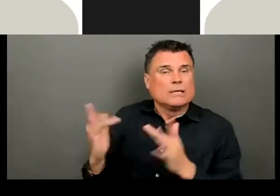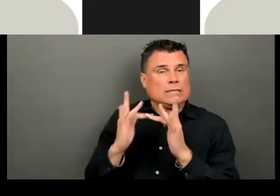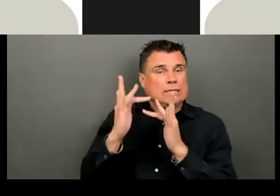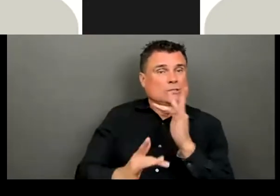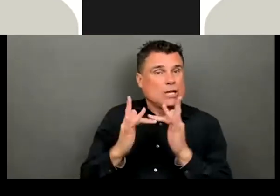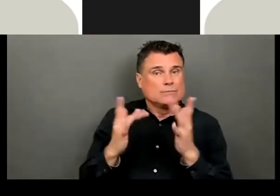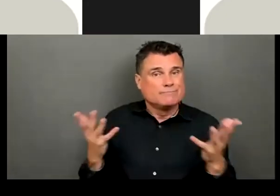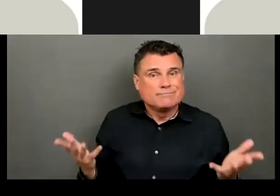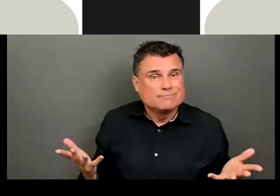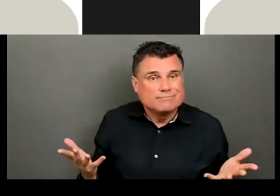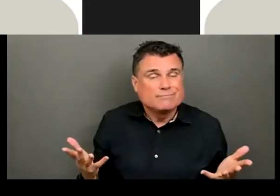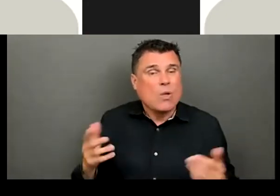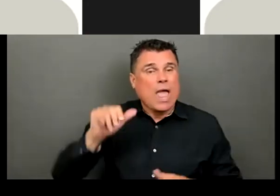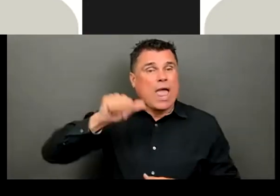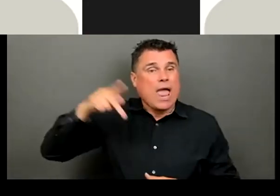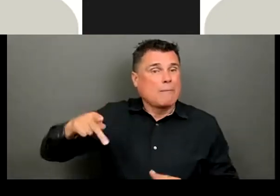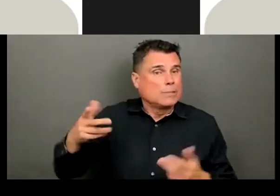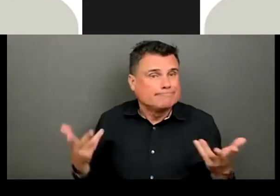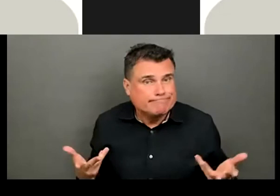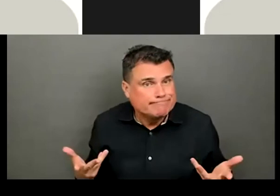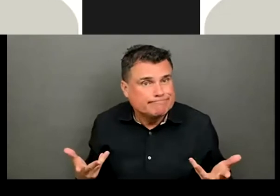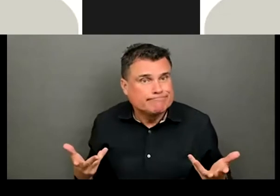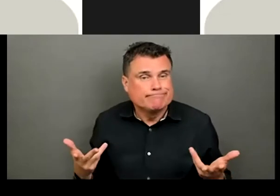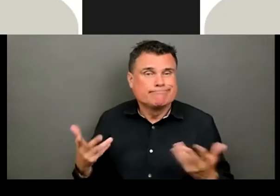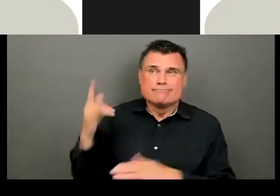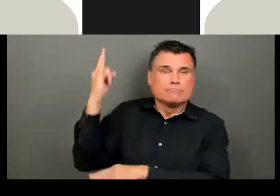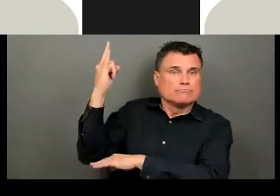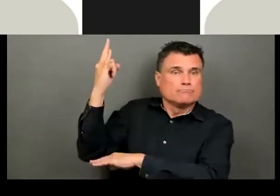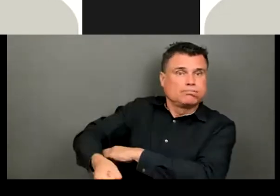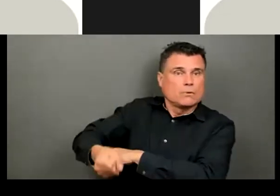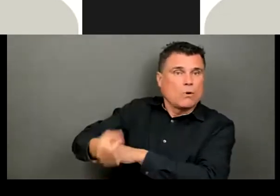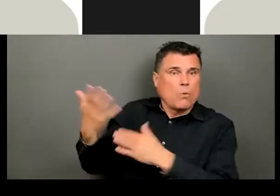We know that the mobile penetrations are there even